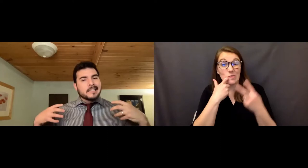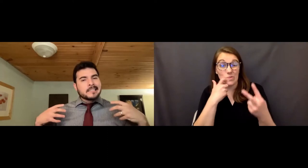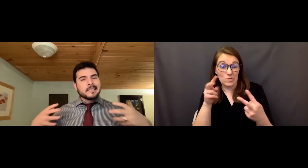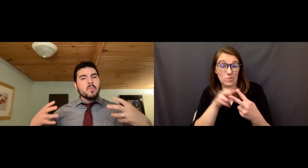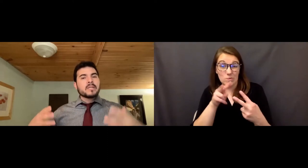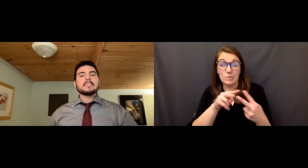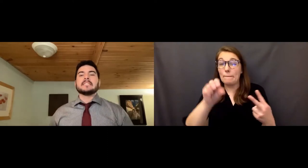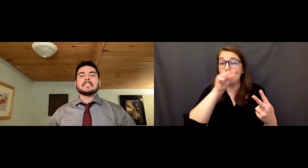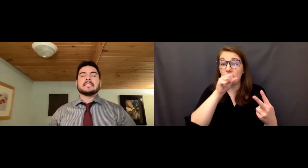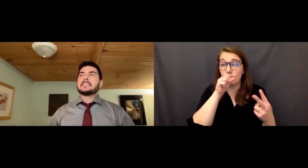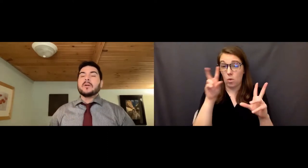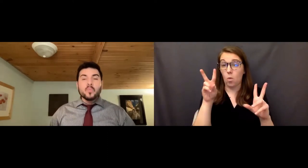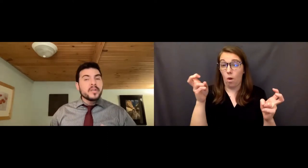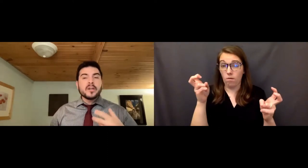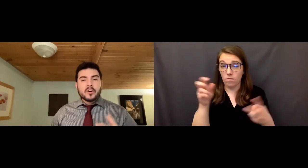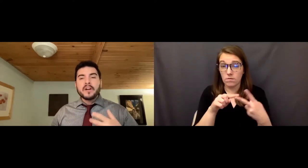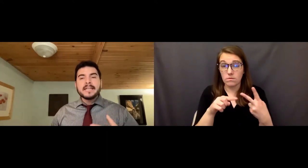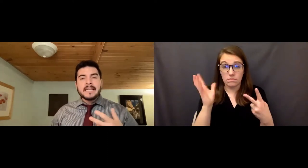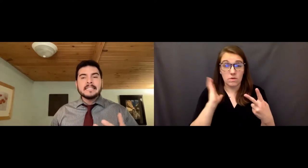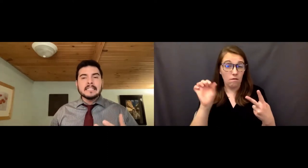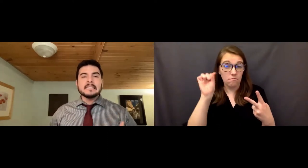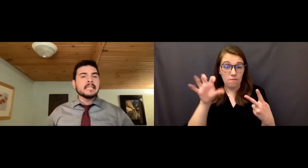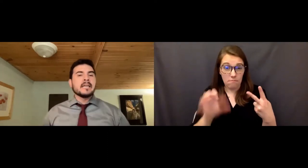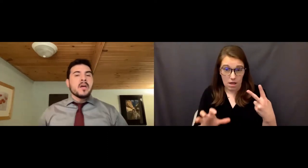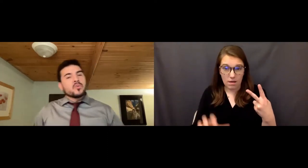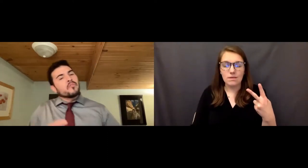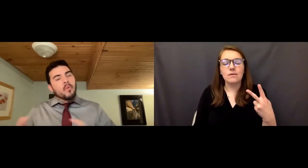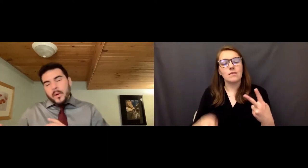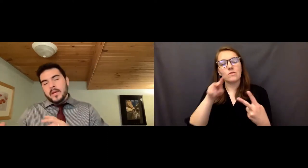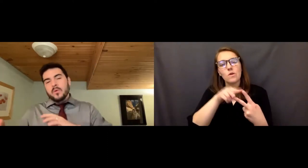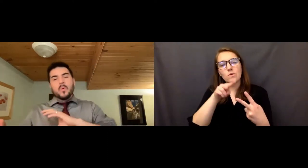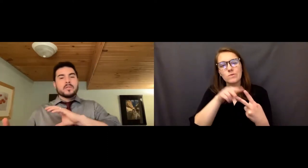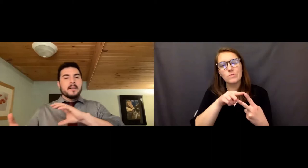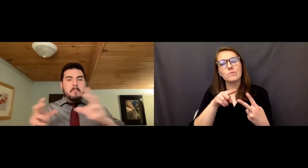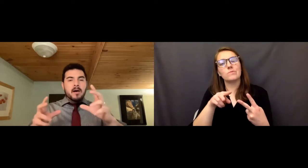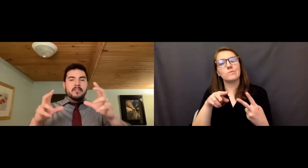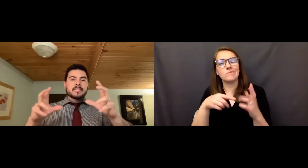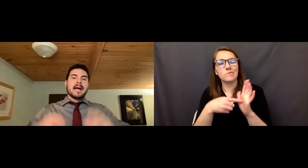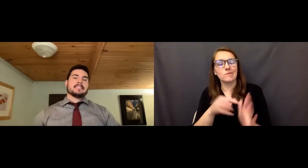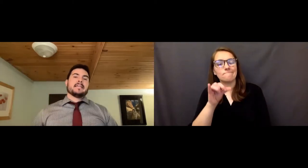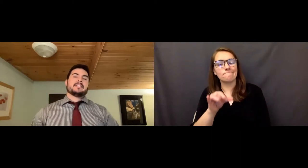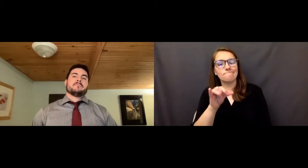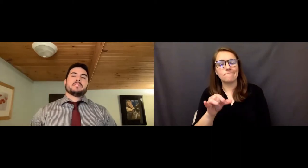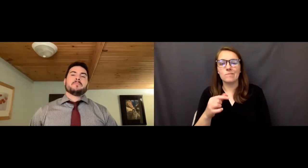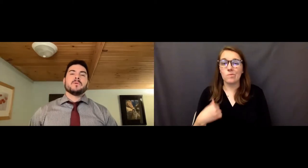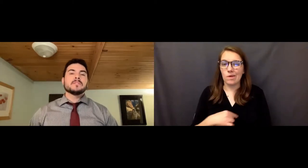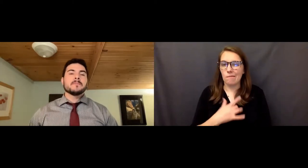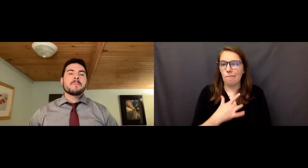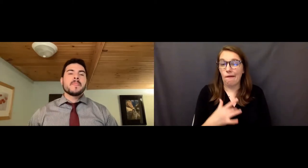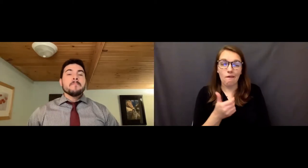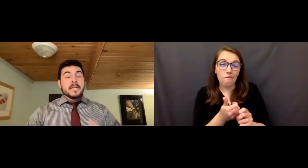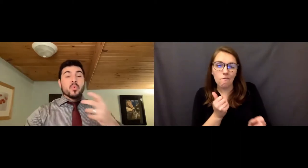indicate a somewhat consistent, reoccurring tendency to avoid or to muddle this constellation of